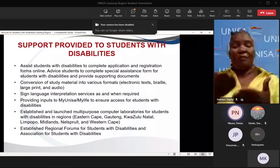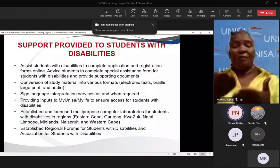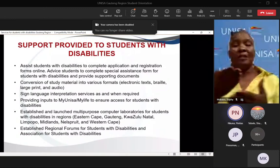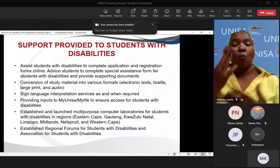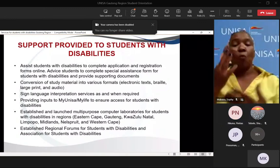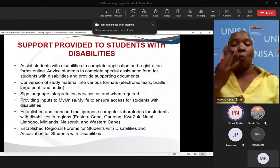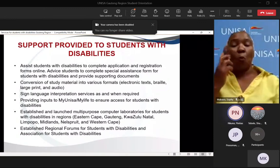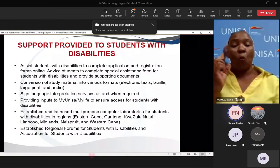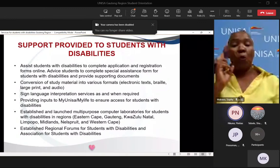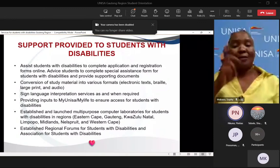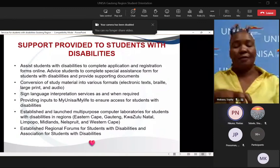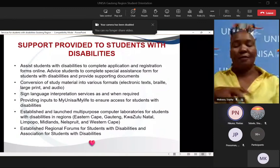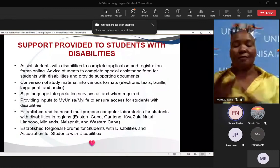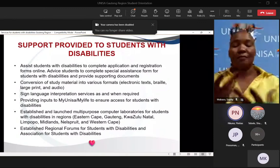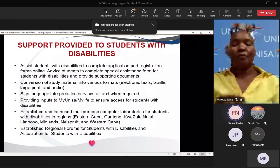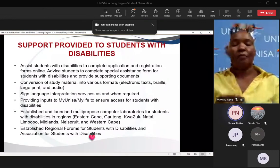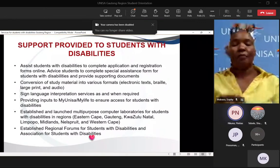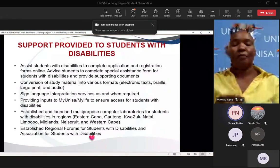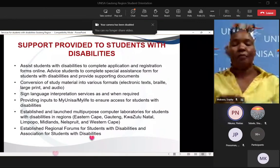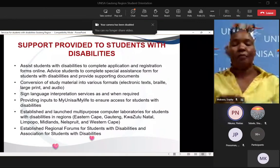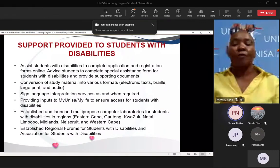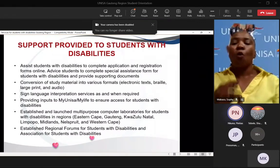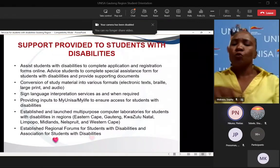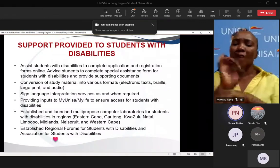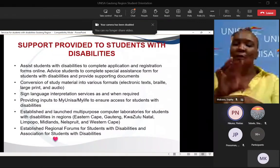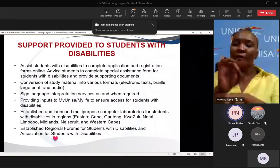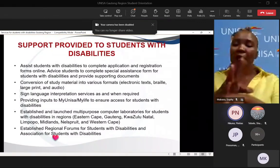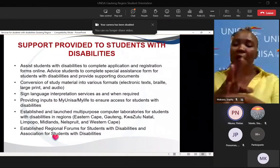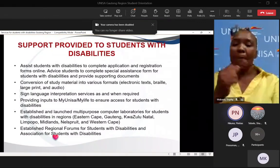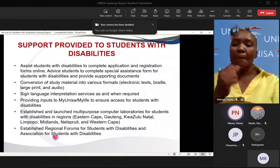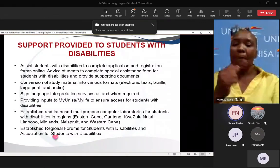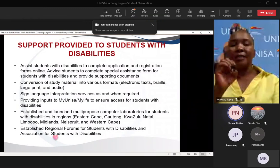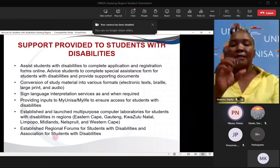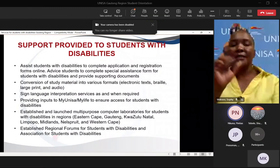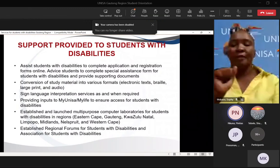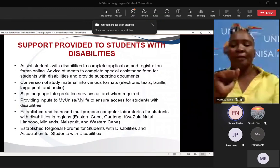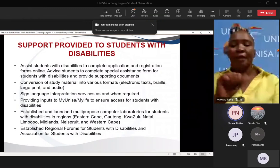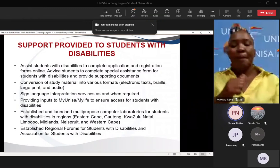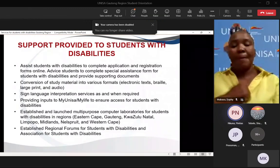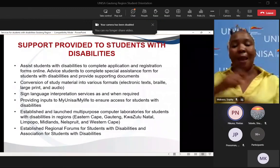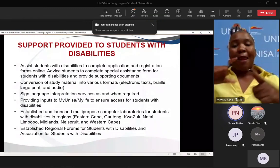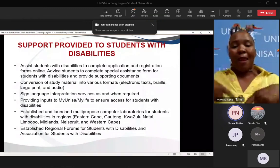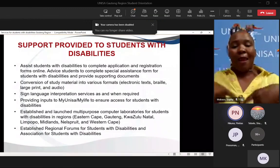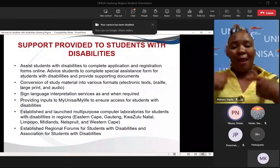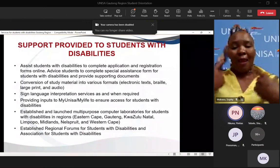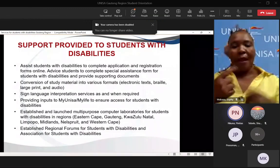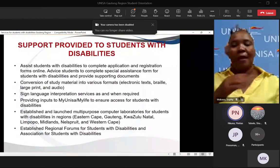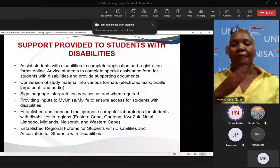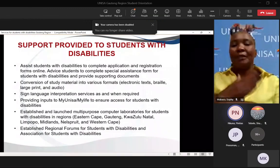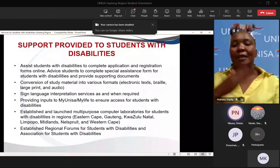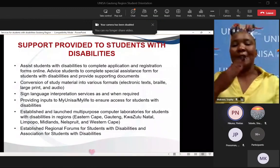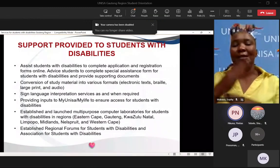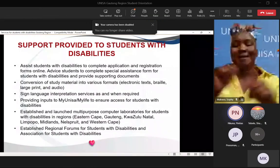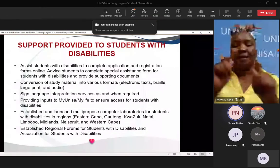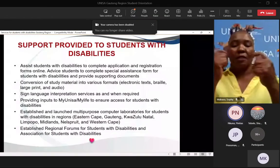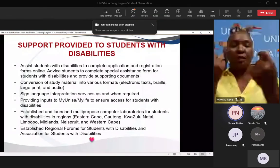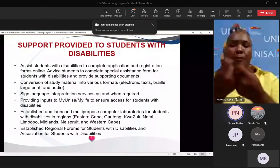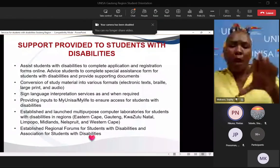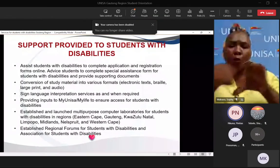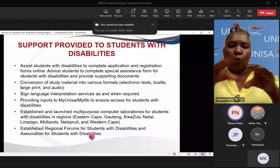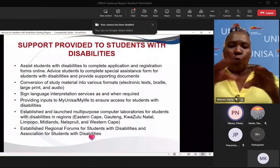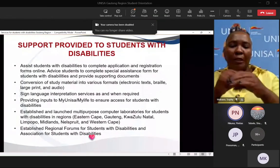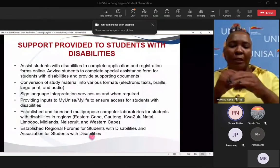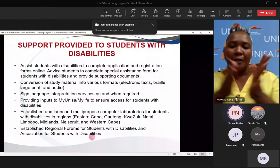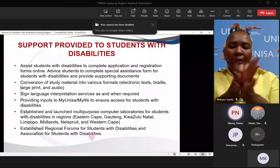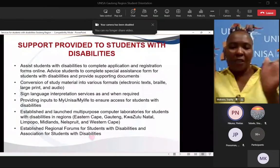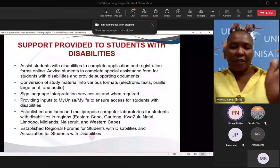required and we also advise the my unisa and then my life test team to ensure that the accommodate